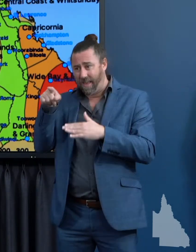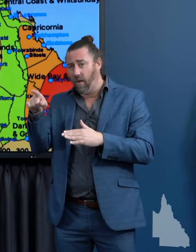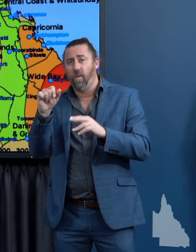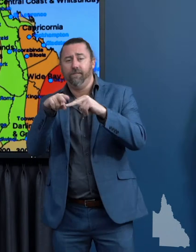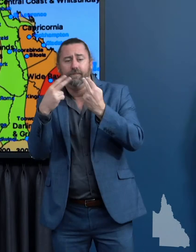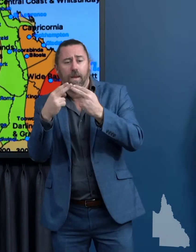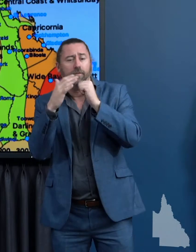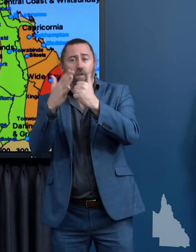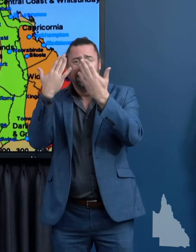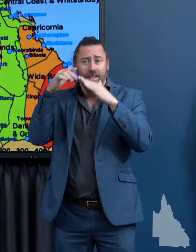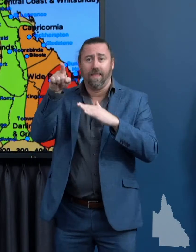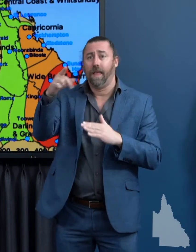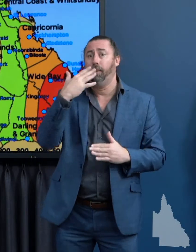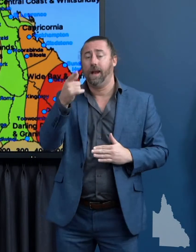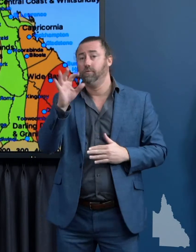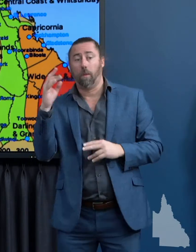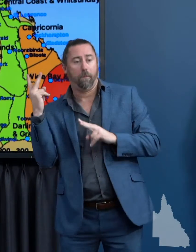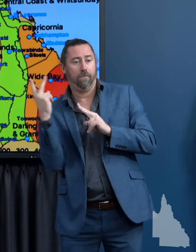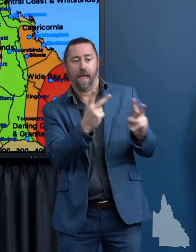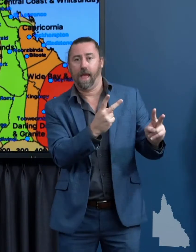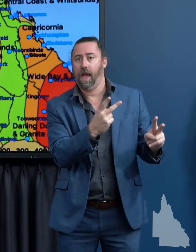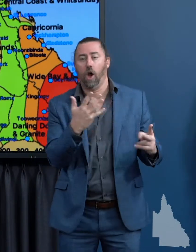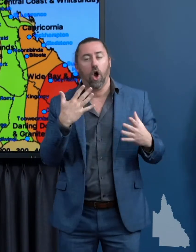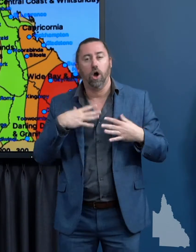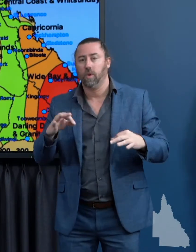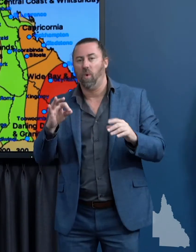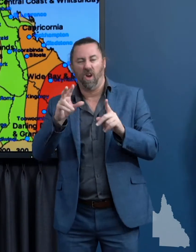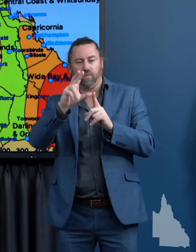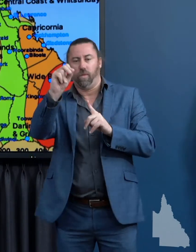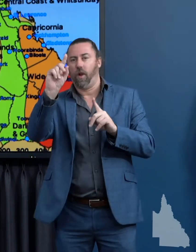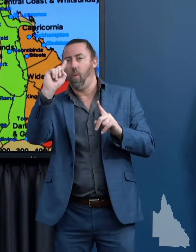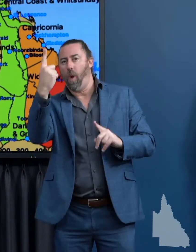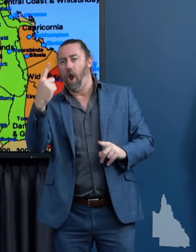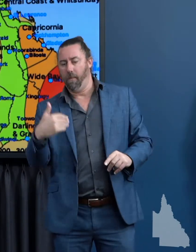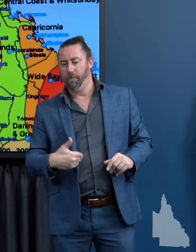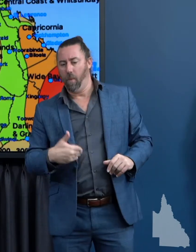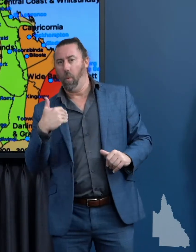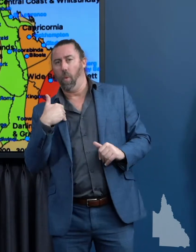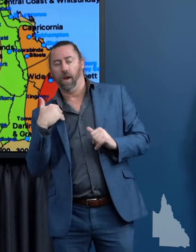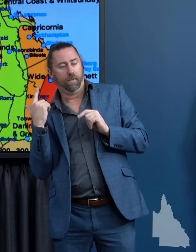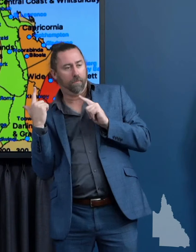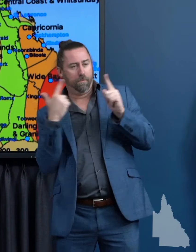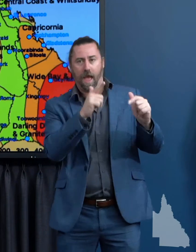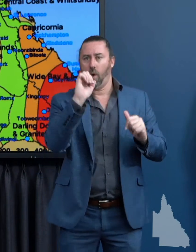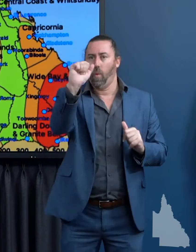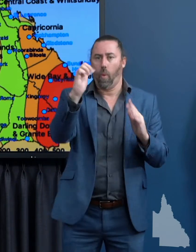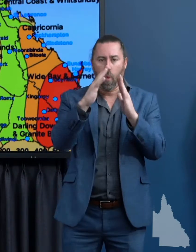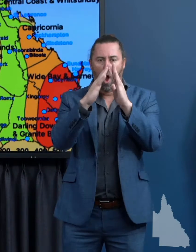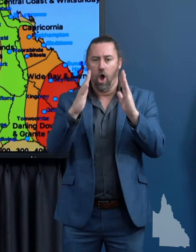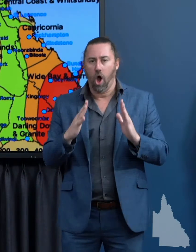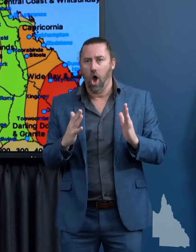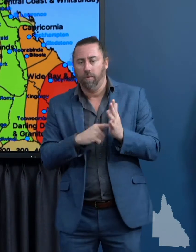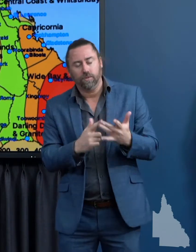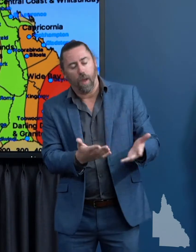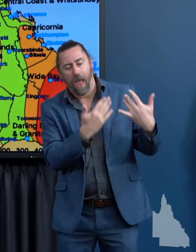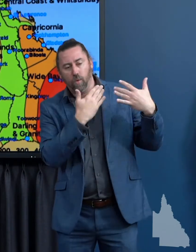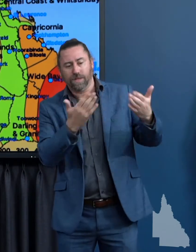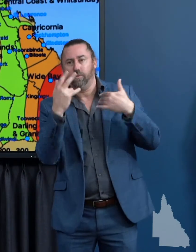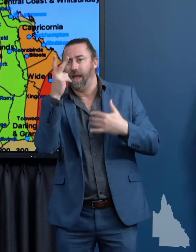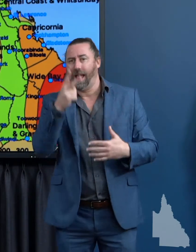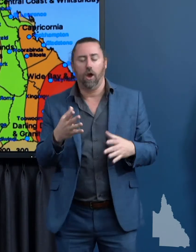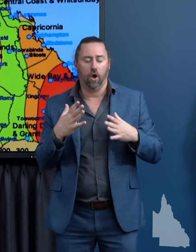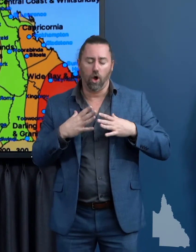we don't want to be doing is for emergency services at midnight tonight needing to come back in to those areas and evacuate you